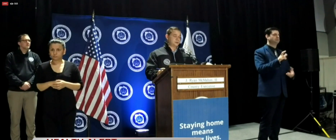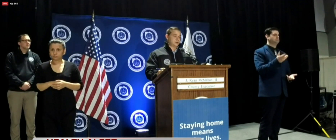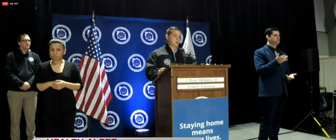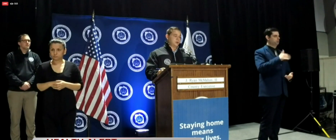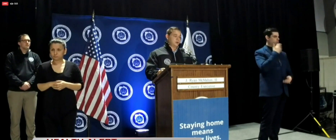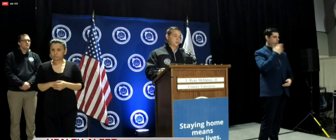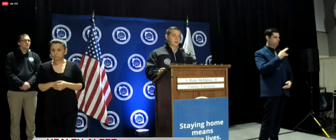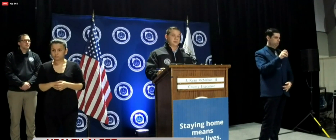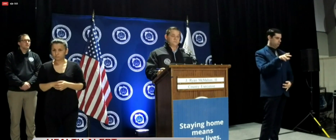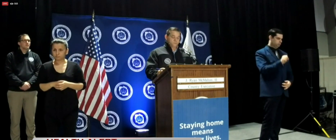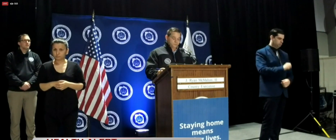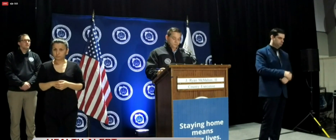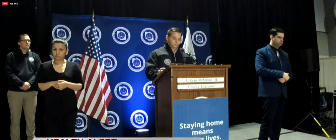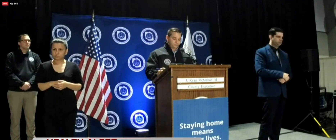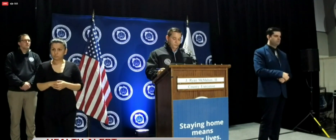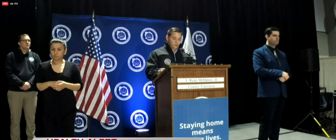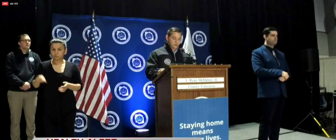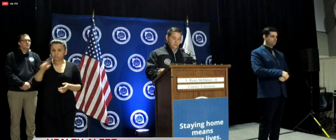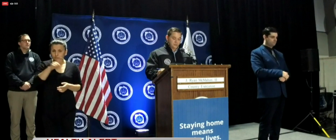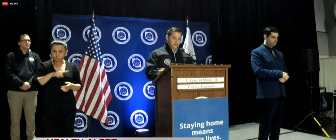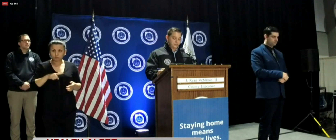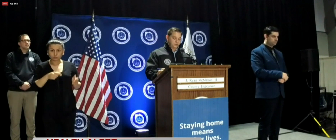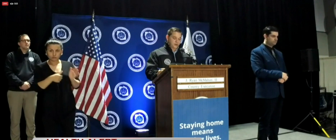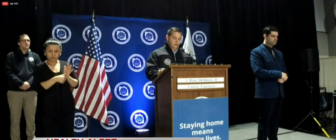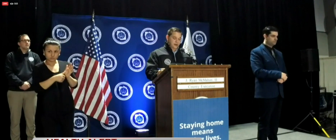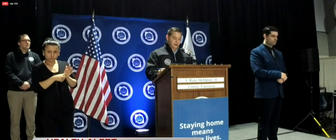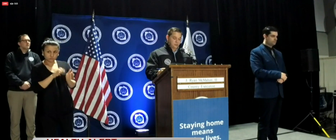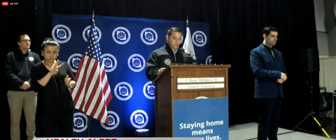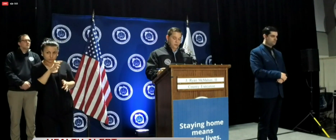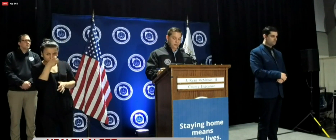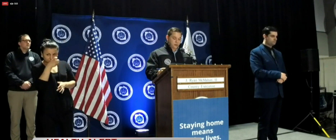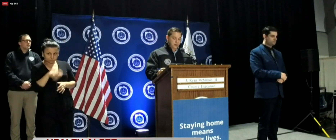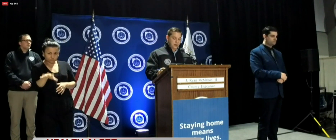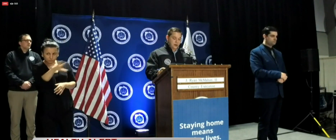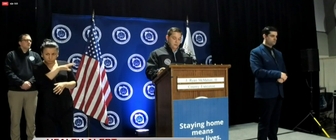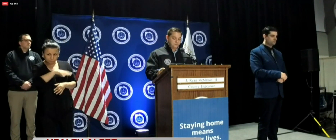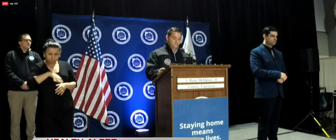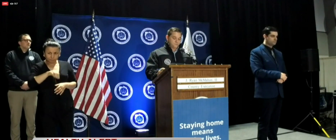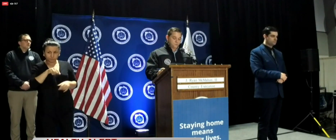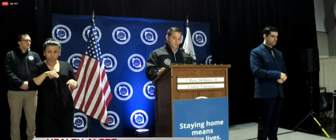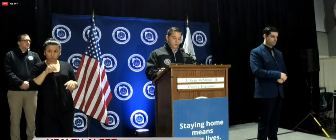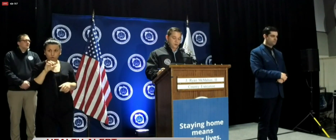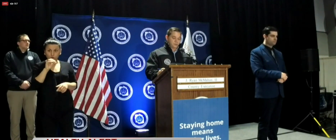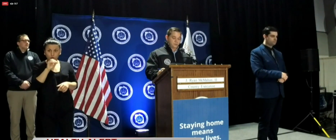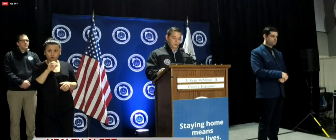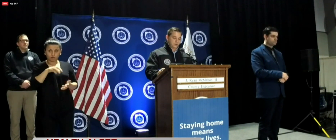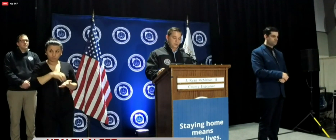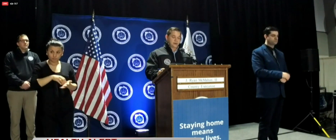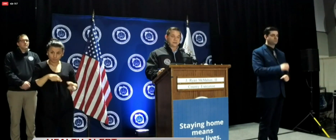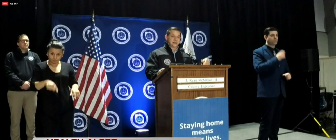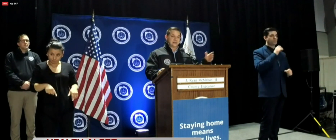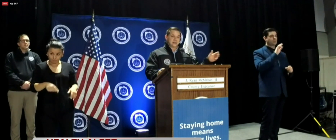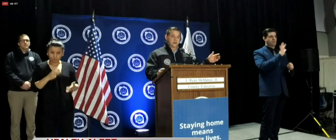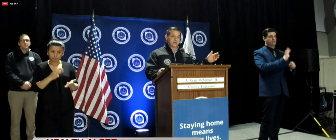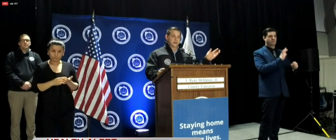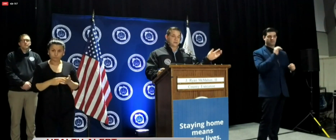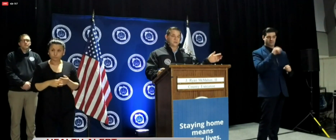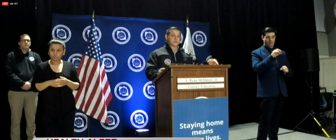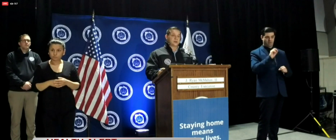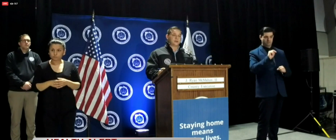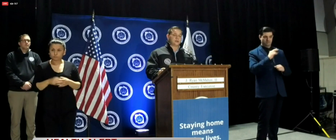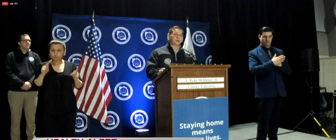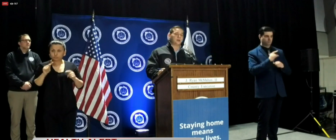residents. So say maybe 10% of that number, maybe is outside the county.